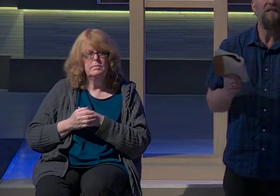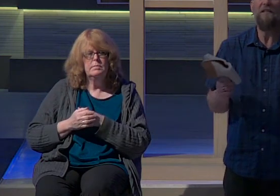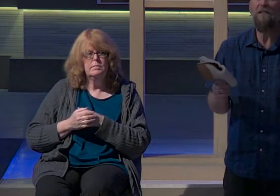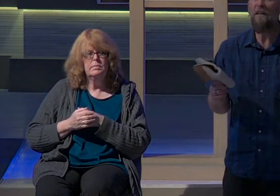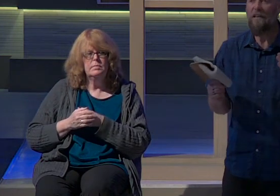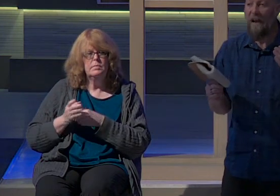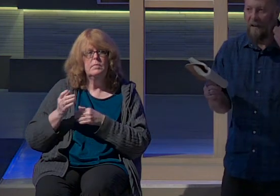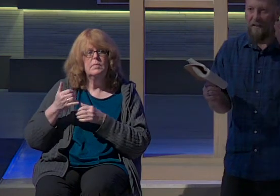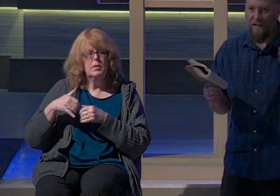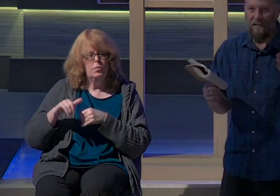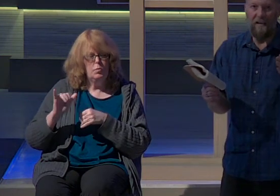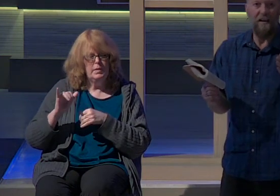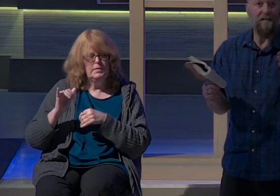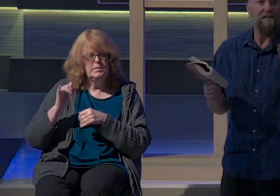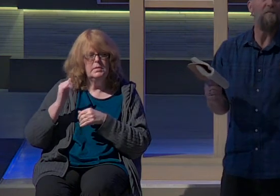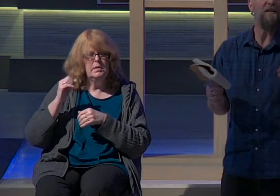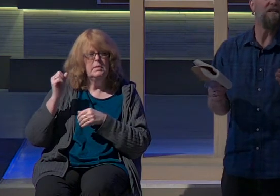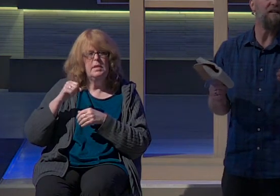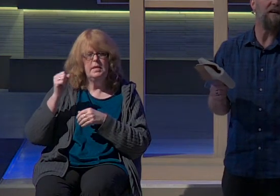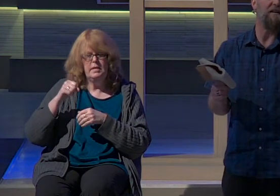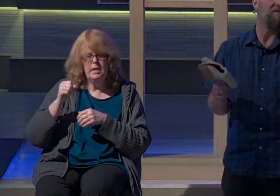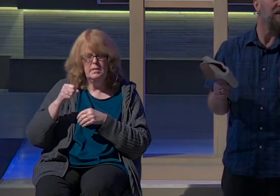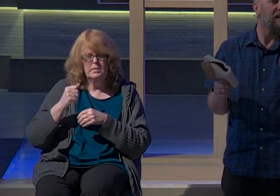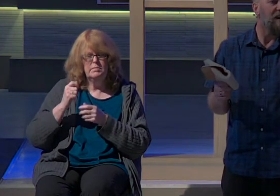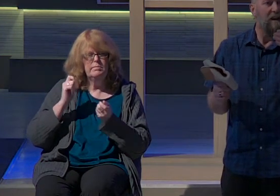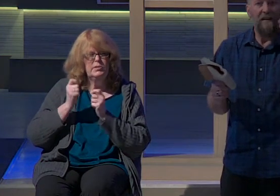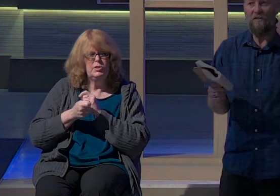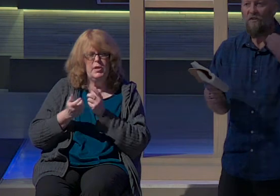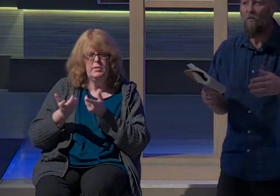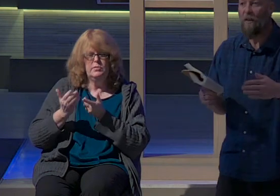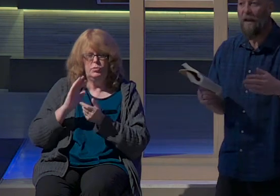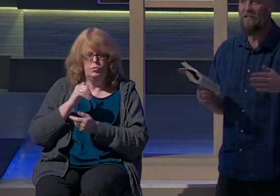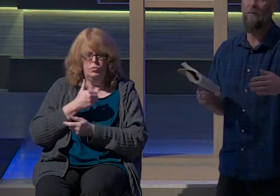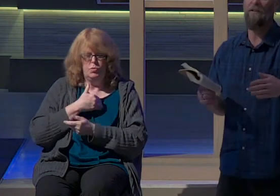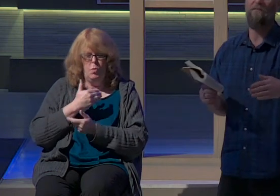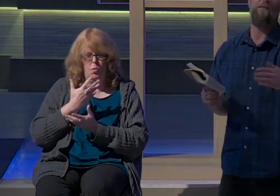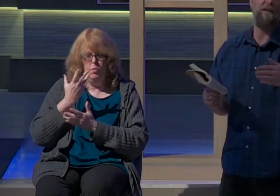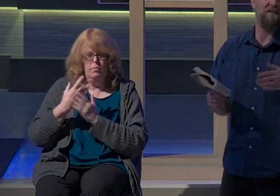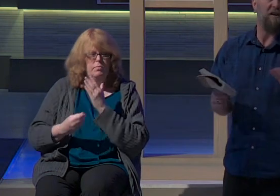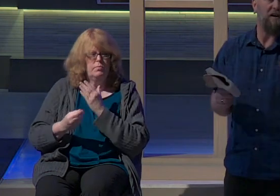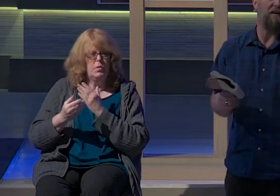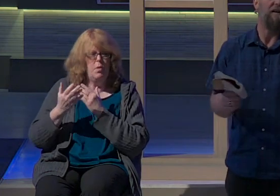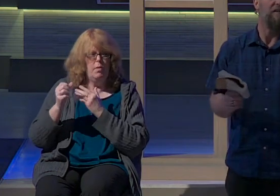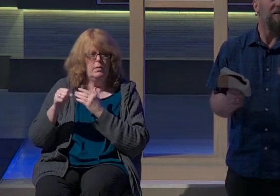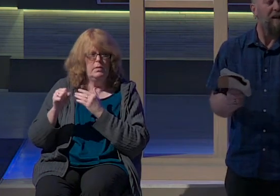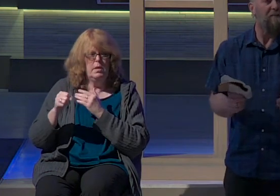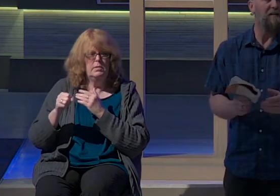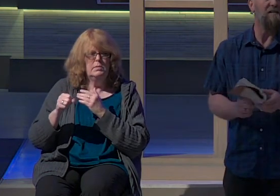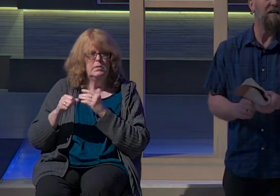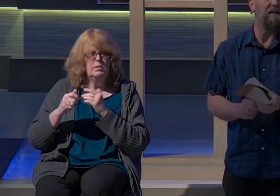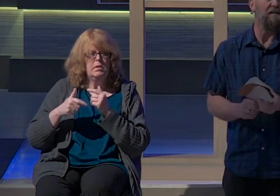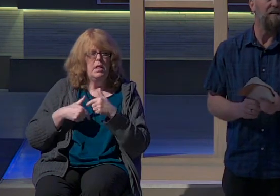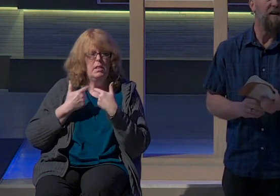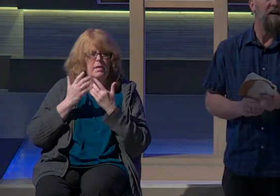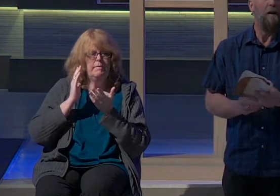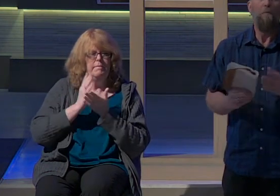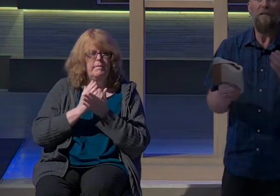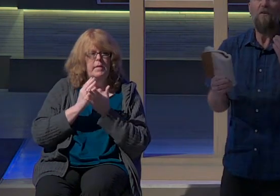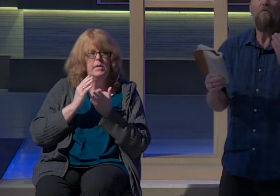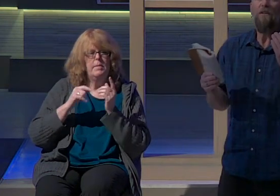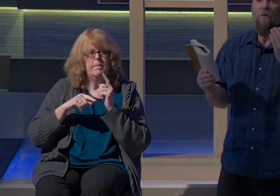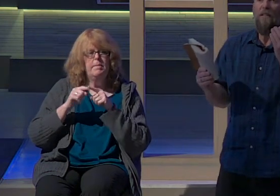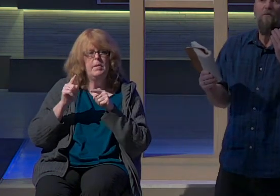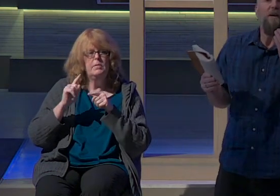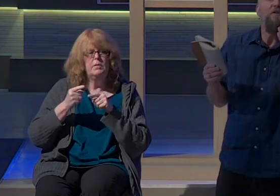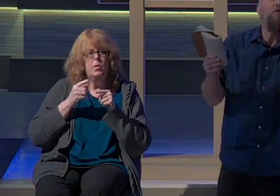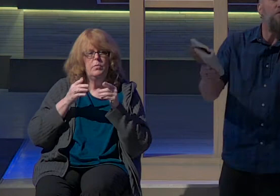We still acknowledge that, yes, something has changed, right? That soul aspect of them is gone, that life has ceased. But the